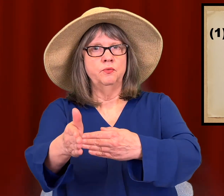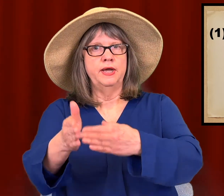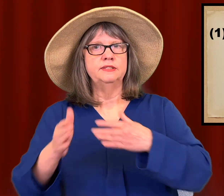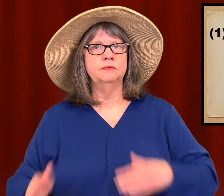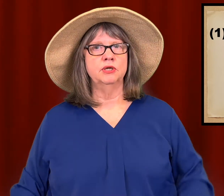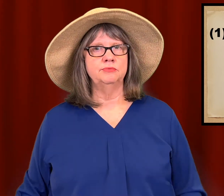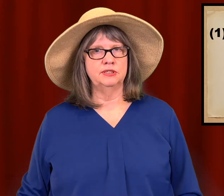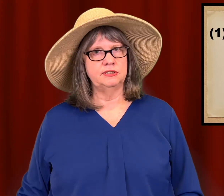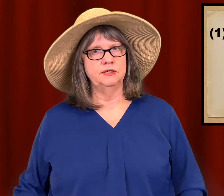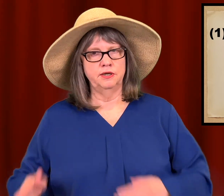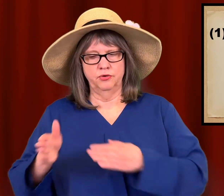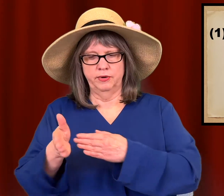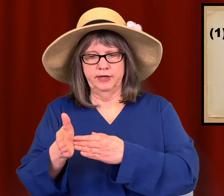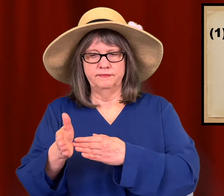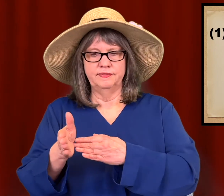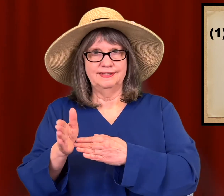way, sometimes I see another way.